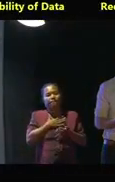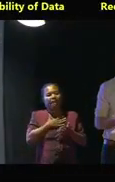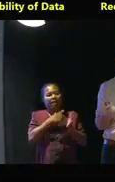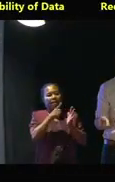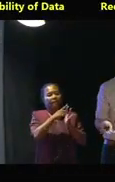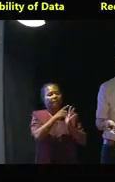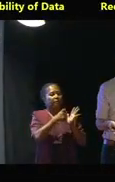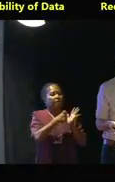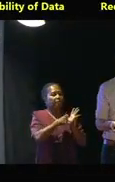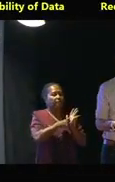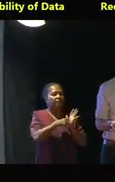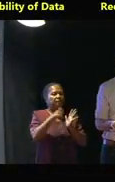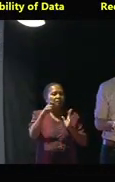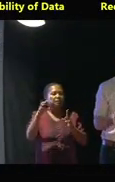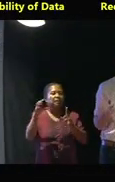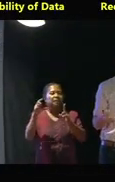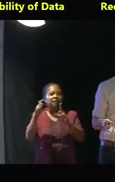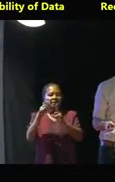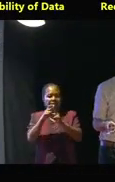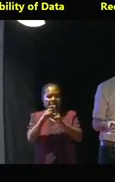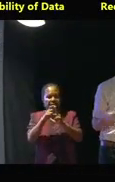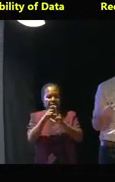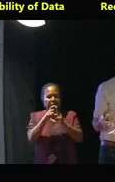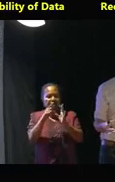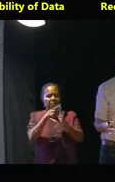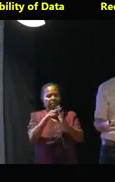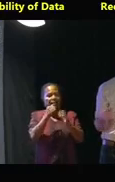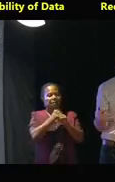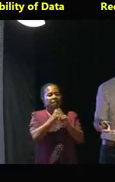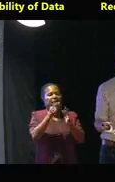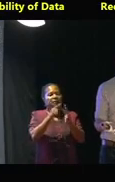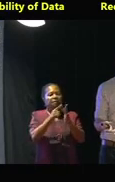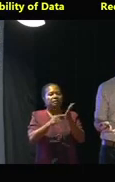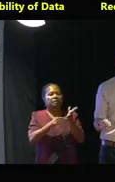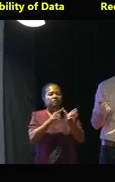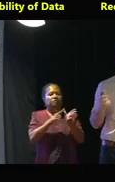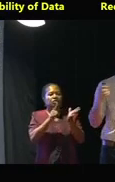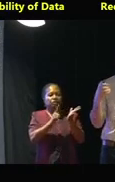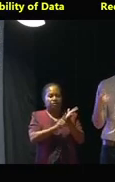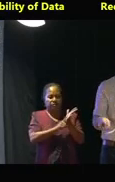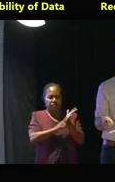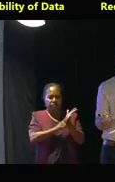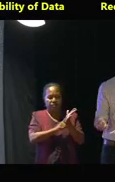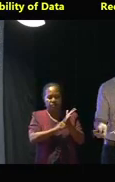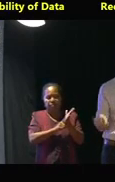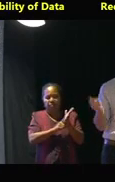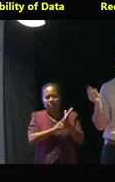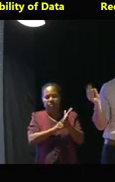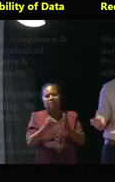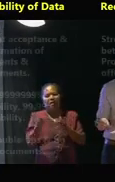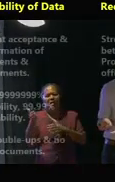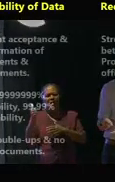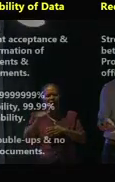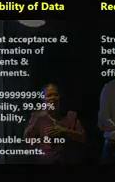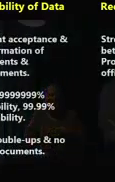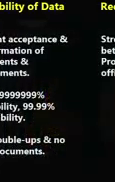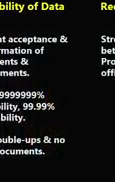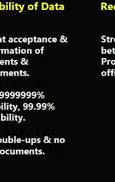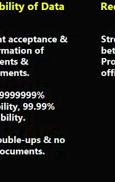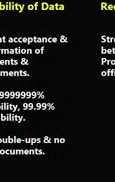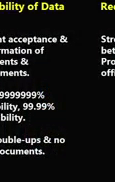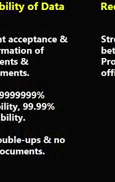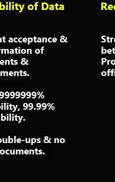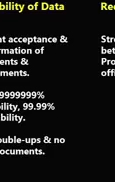MyIRC is a digital platform. It is accessible at irc.gov.pg. So any phone with an internet